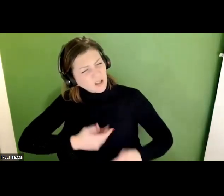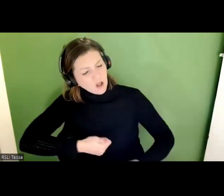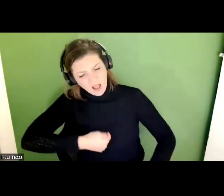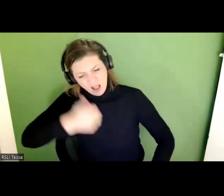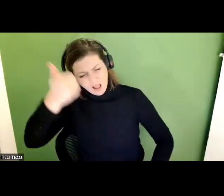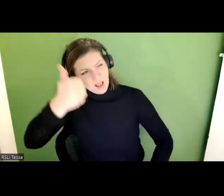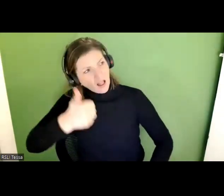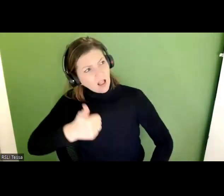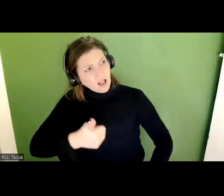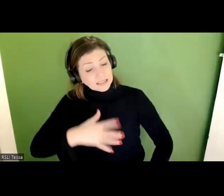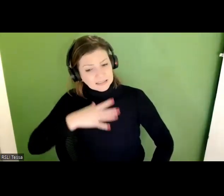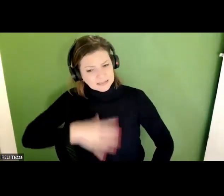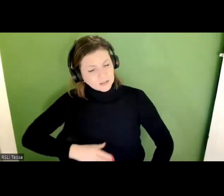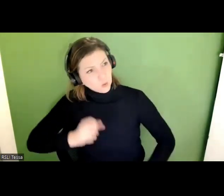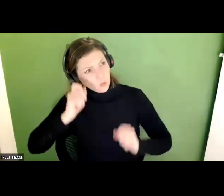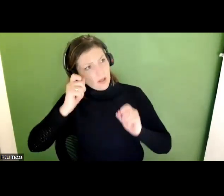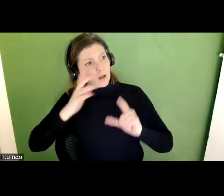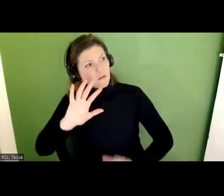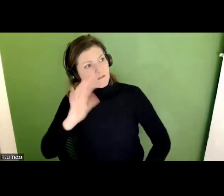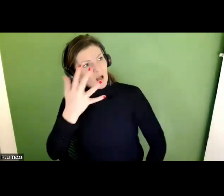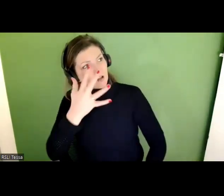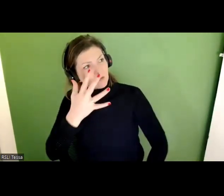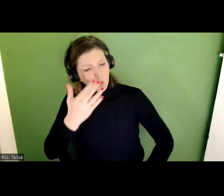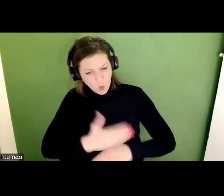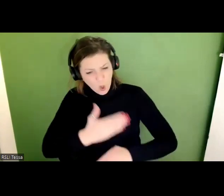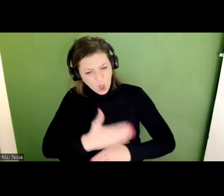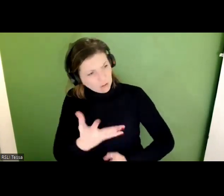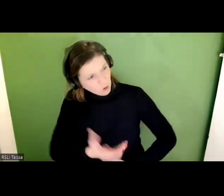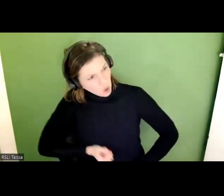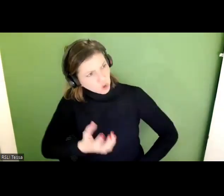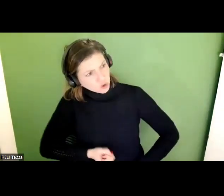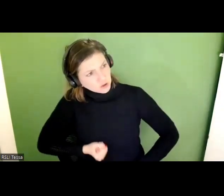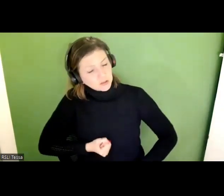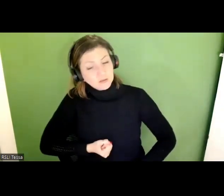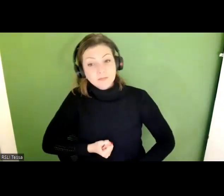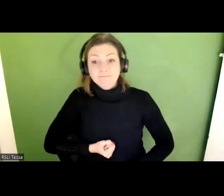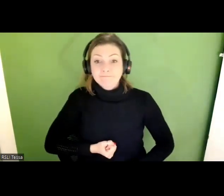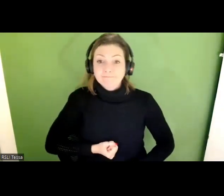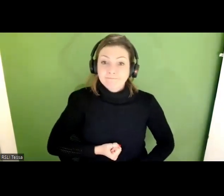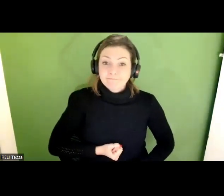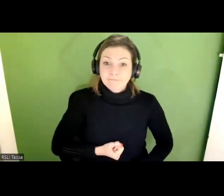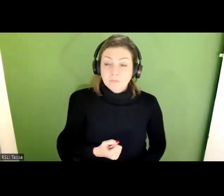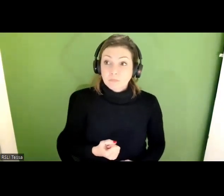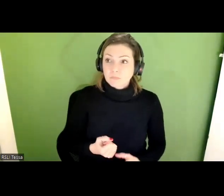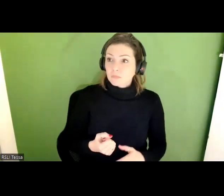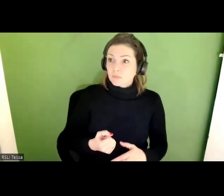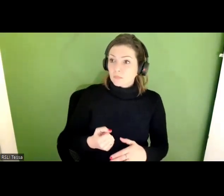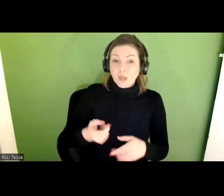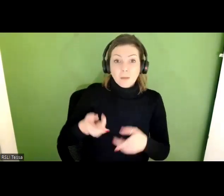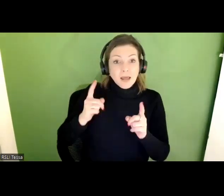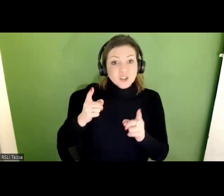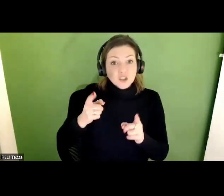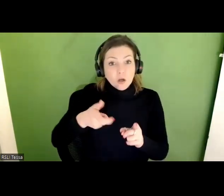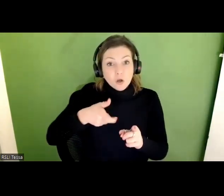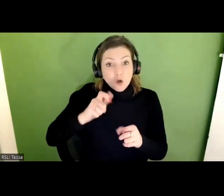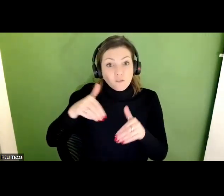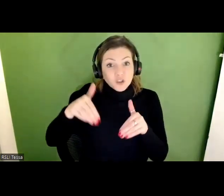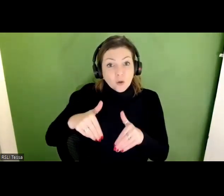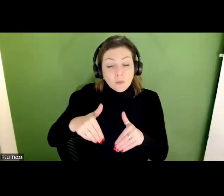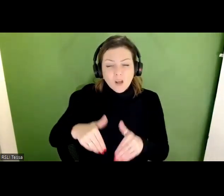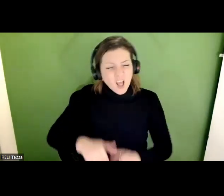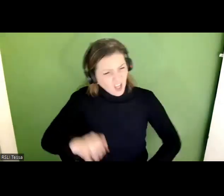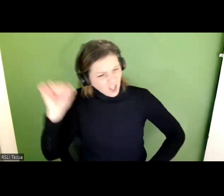wake at 5 a.m. to earn their bread. And now the manager of the coffee shop is shouting, "Are you all right in there,